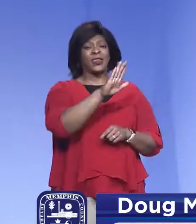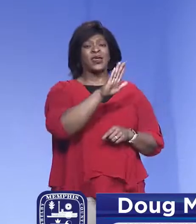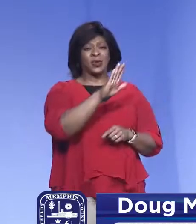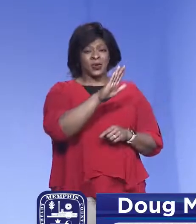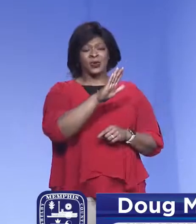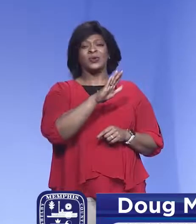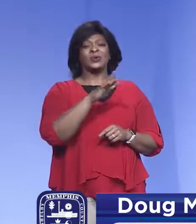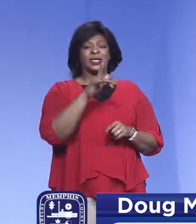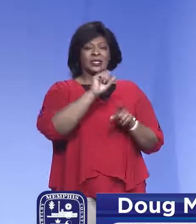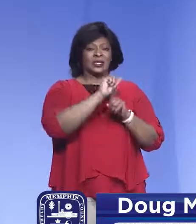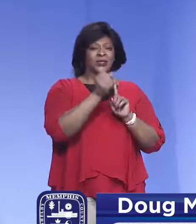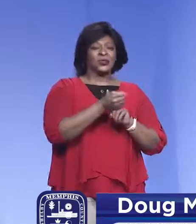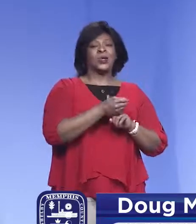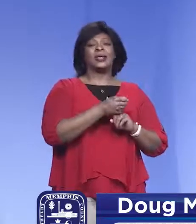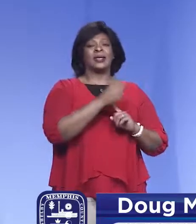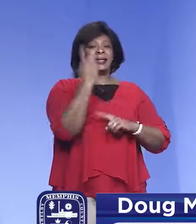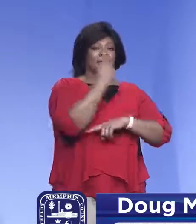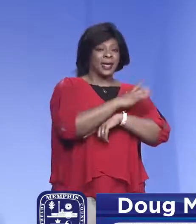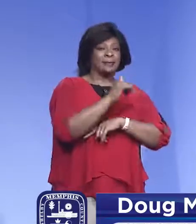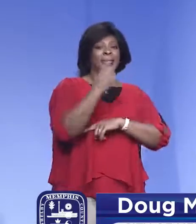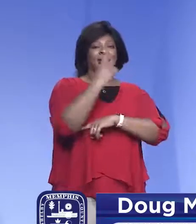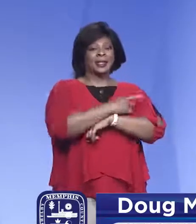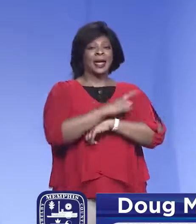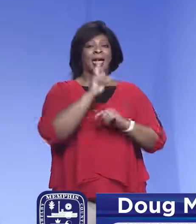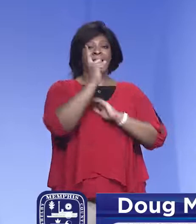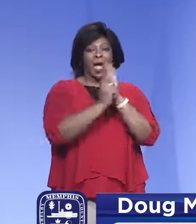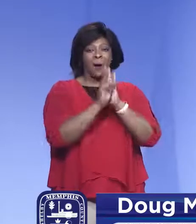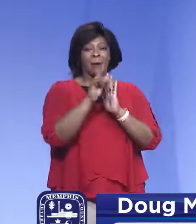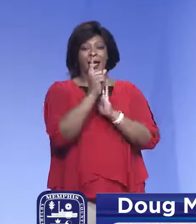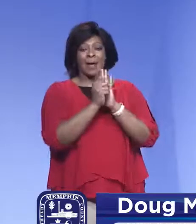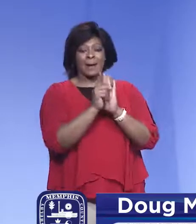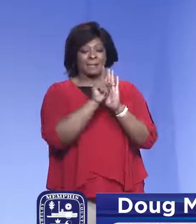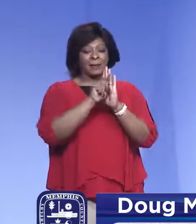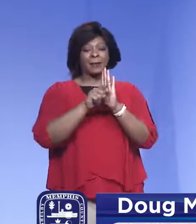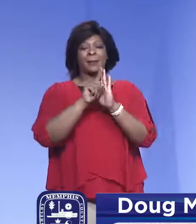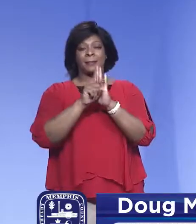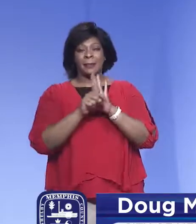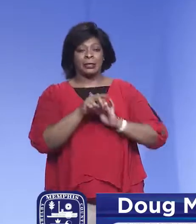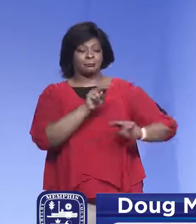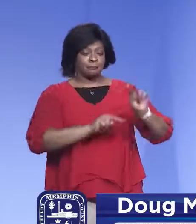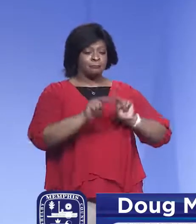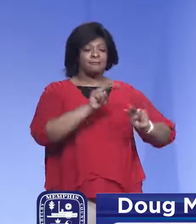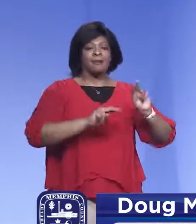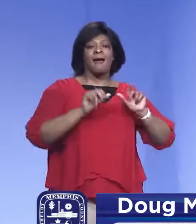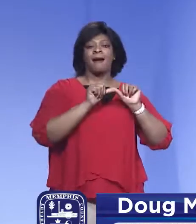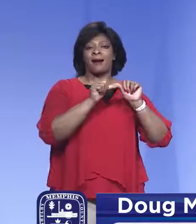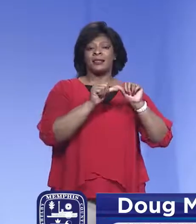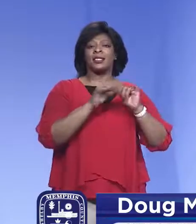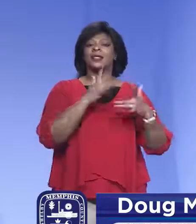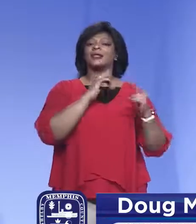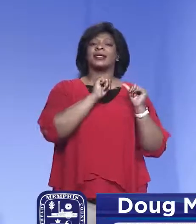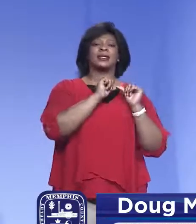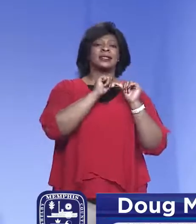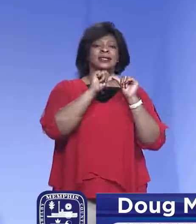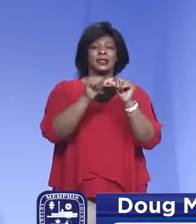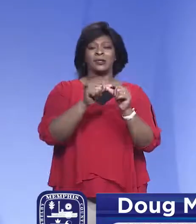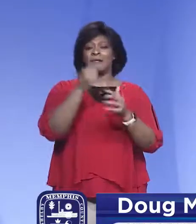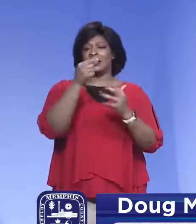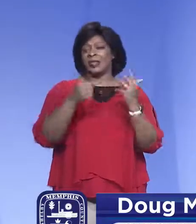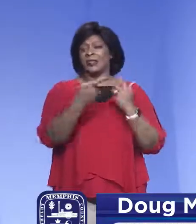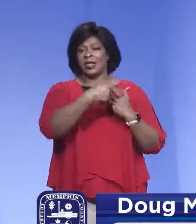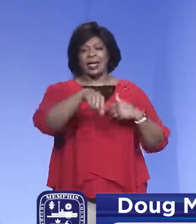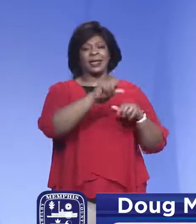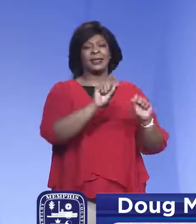a day-by-day, hour-by-hour, and minute-by-minute status. And so there is a continuum of things that they can